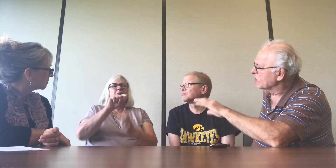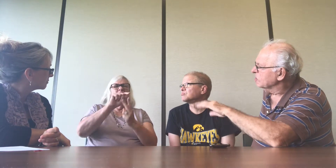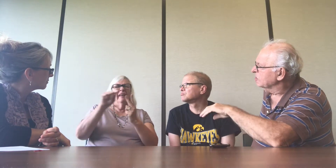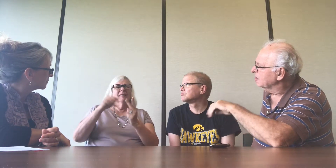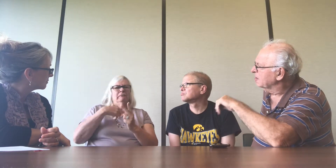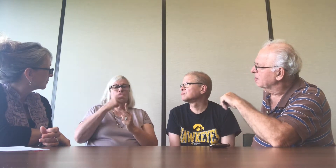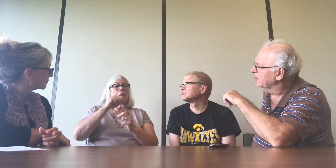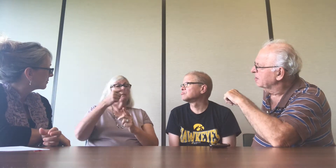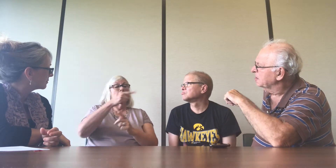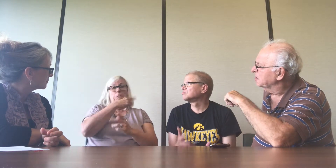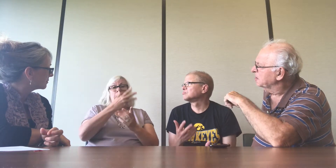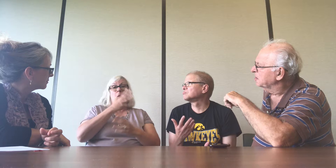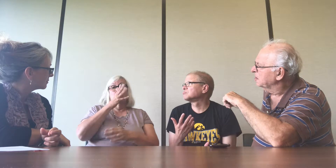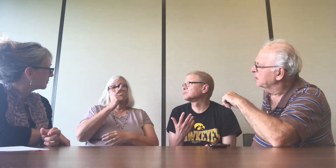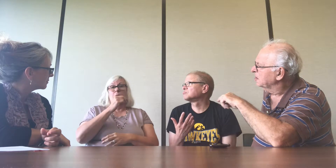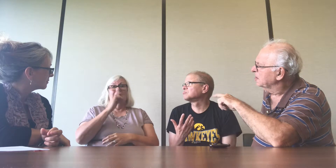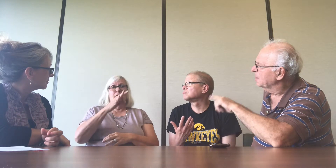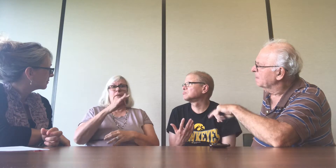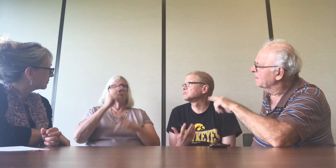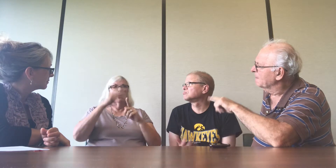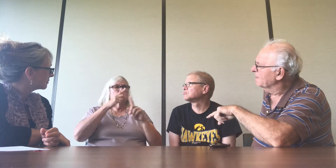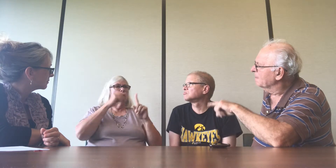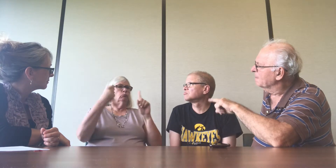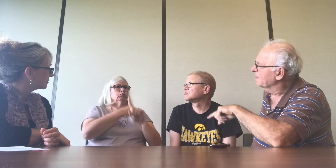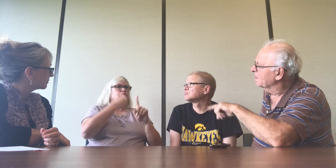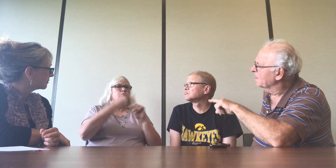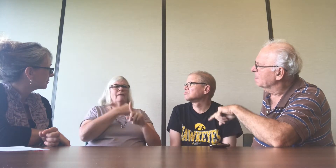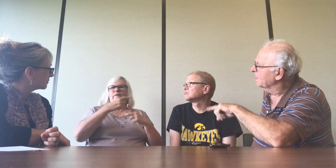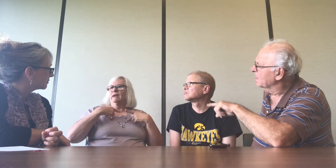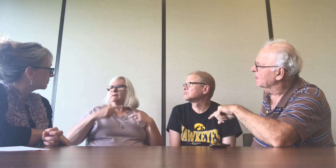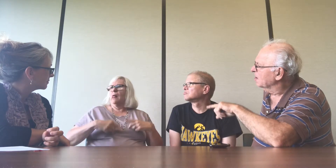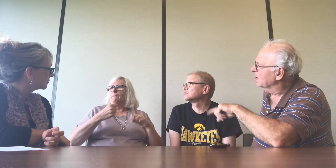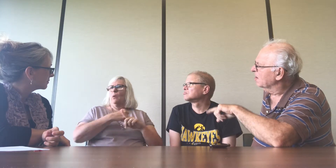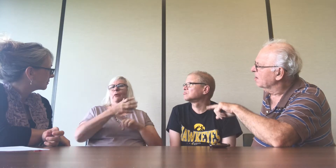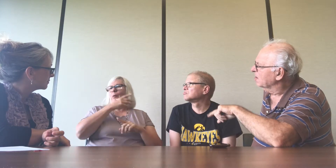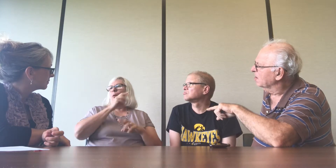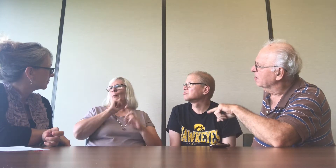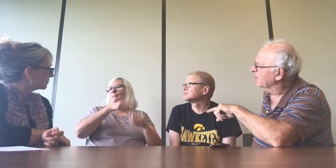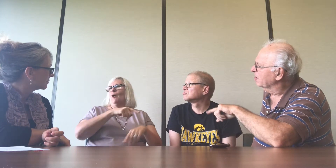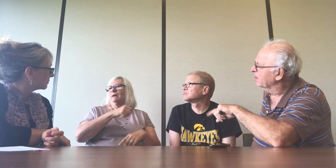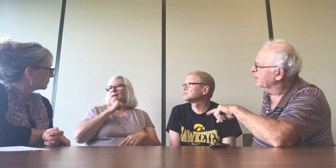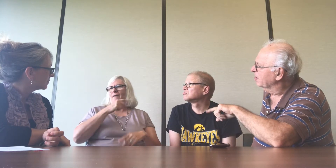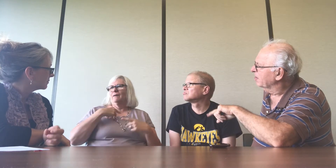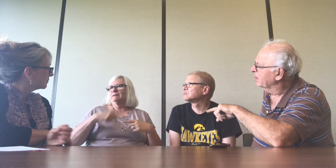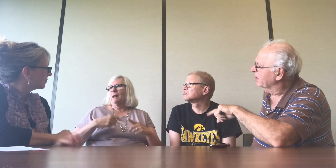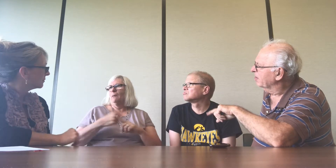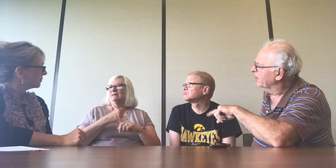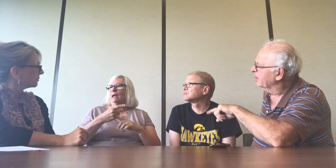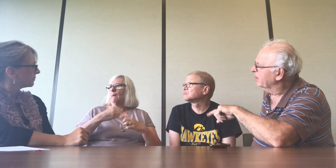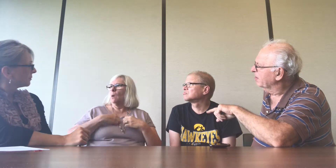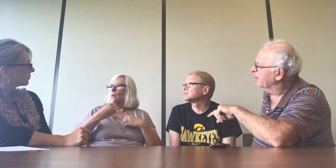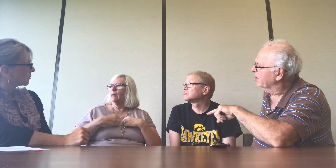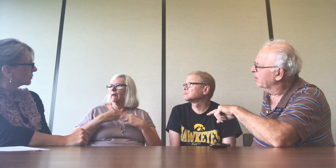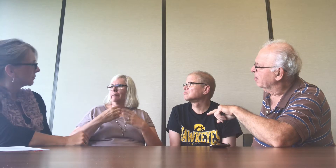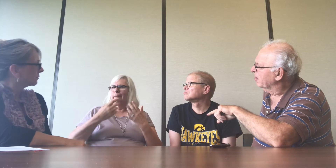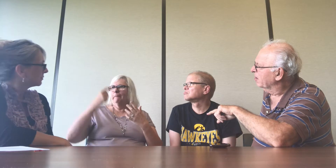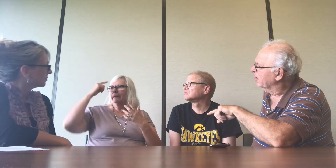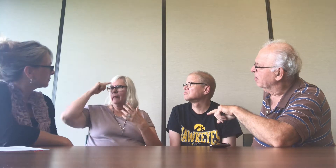this particular person, I doubt it. I think if it was physical abuse, they would,